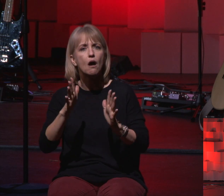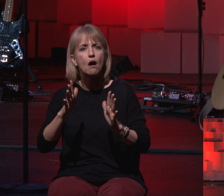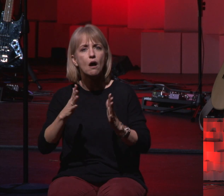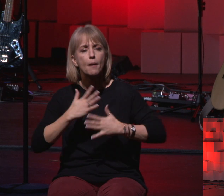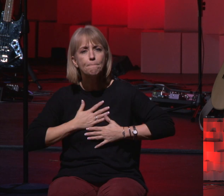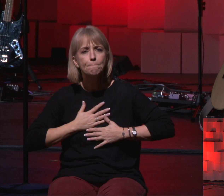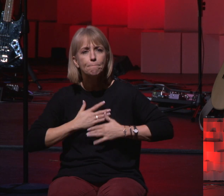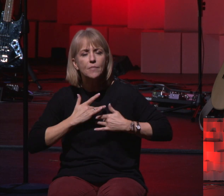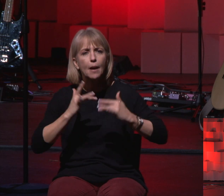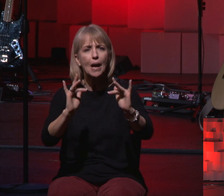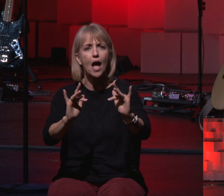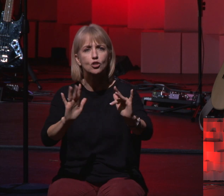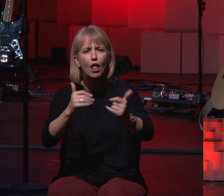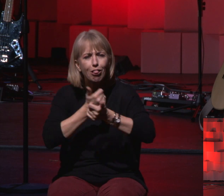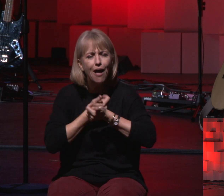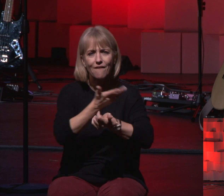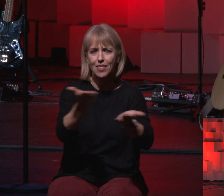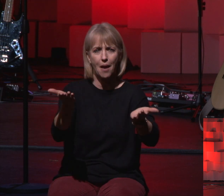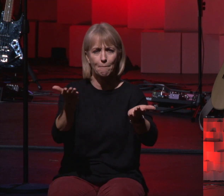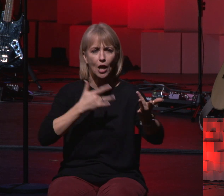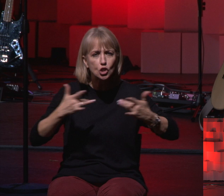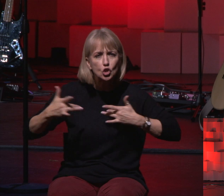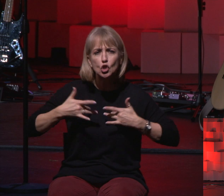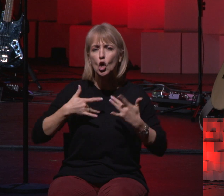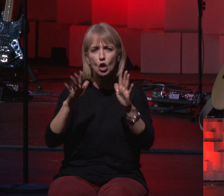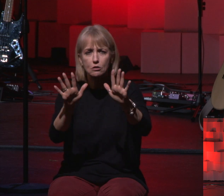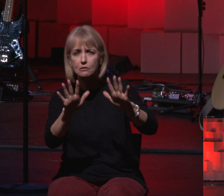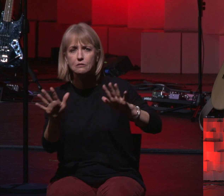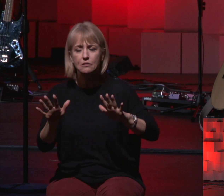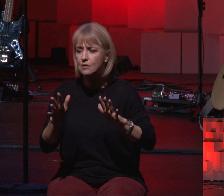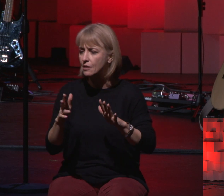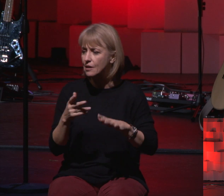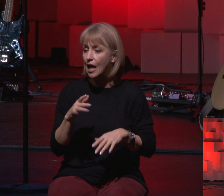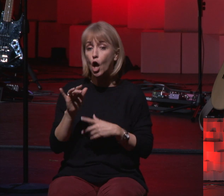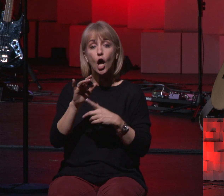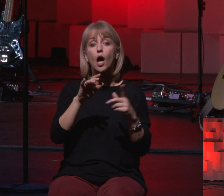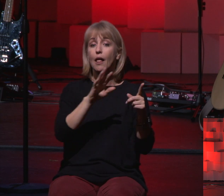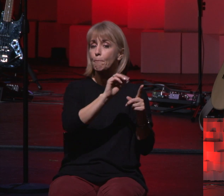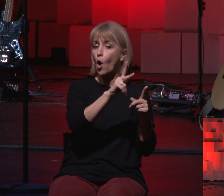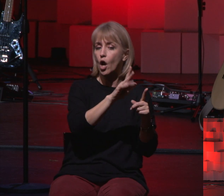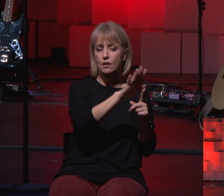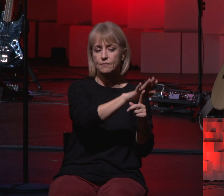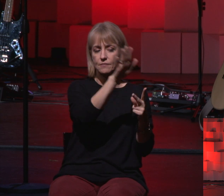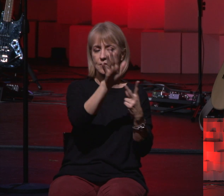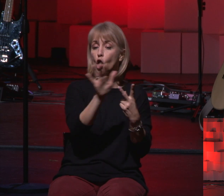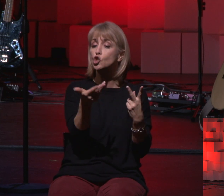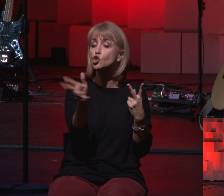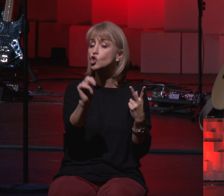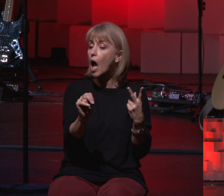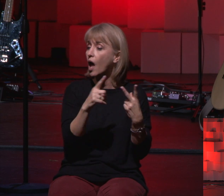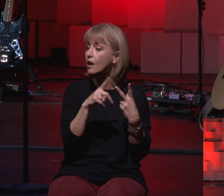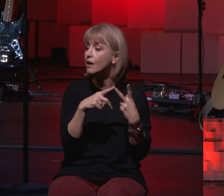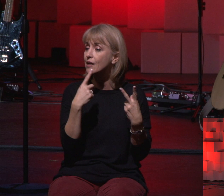He loved them. He was concerned about them. When John tells this story, John adds a little bit more to it from a different perspective. And